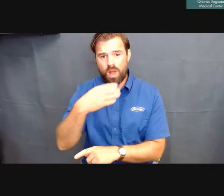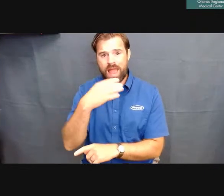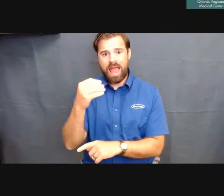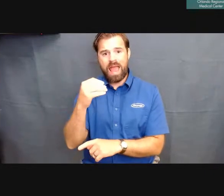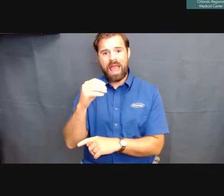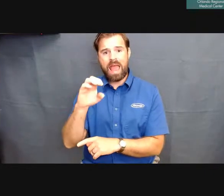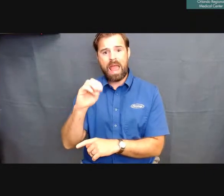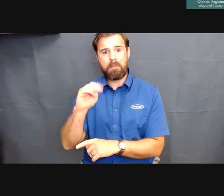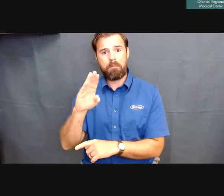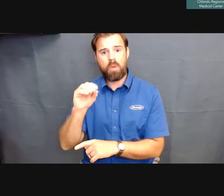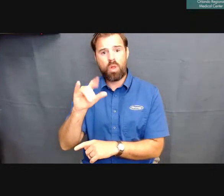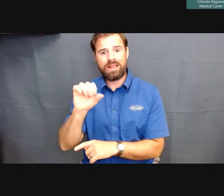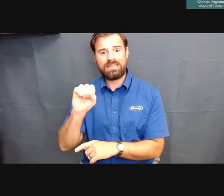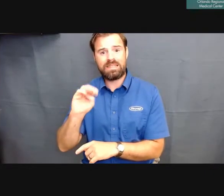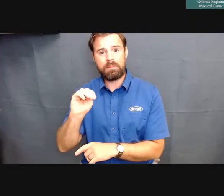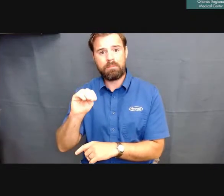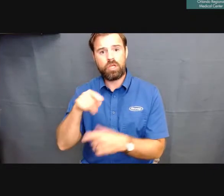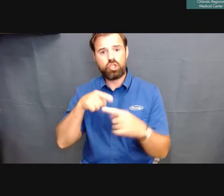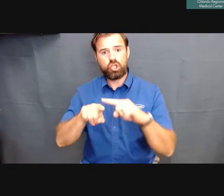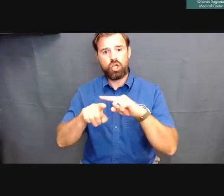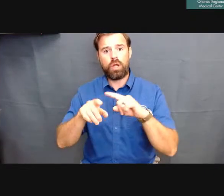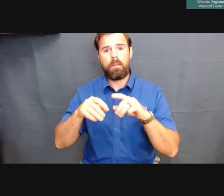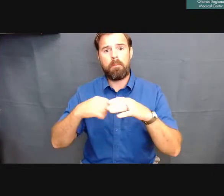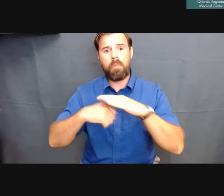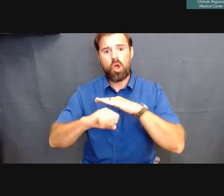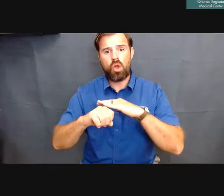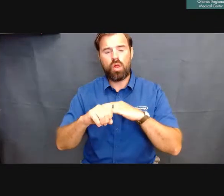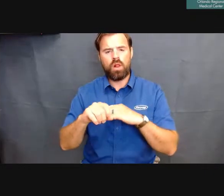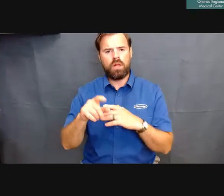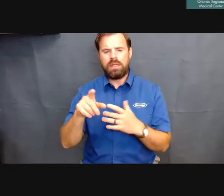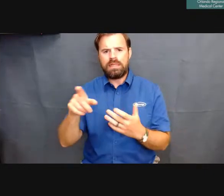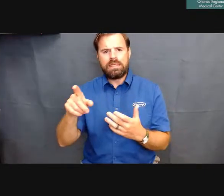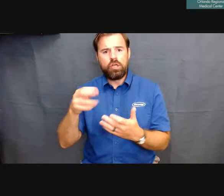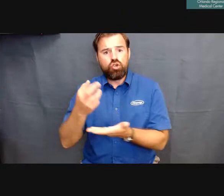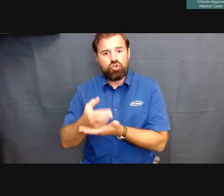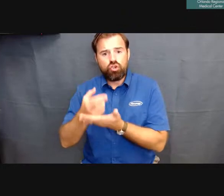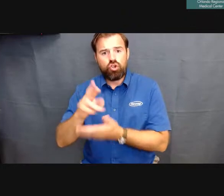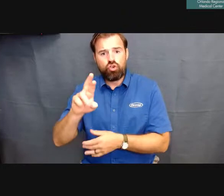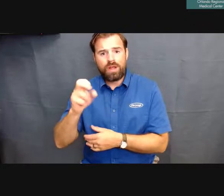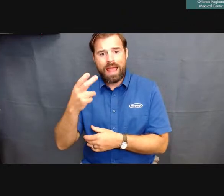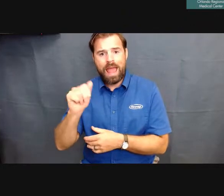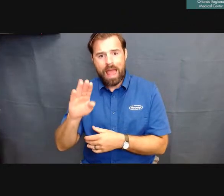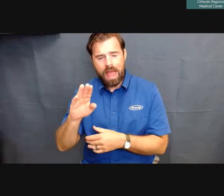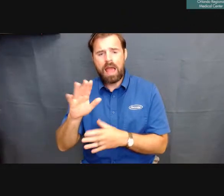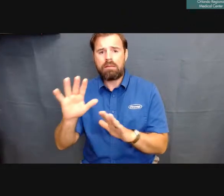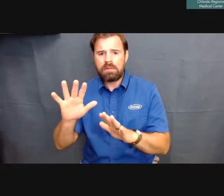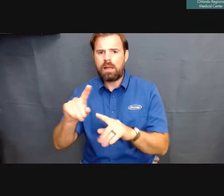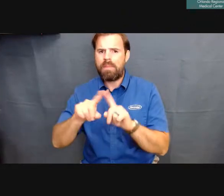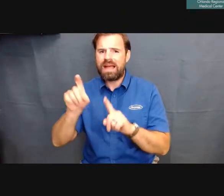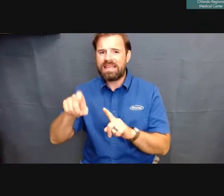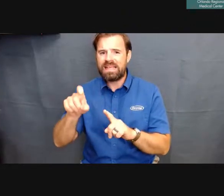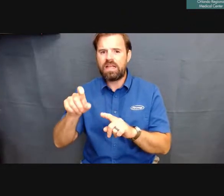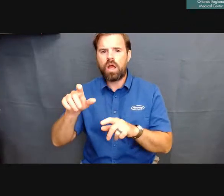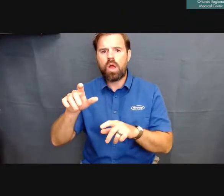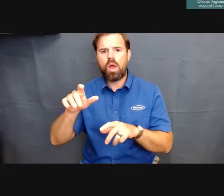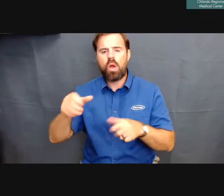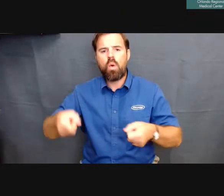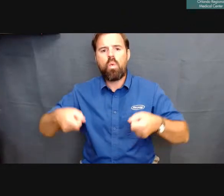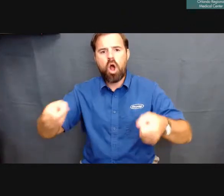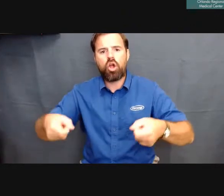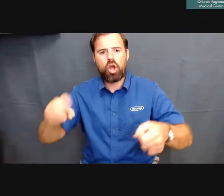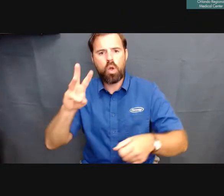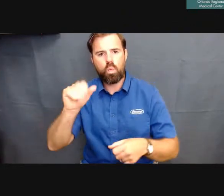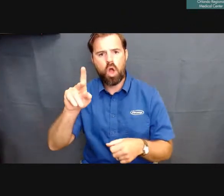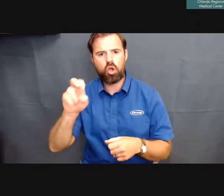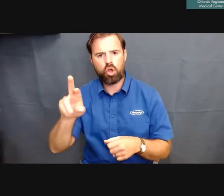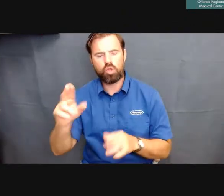out of rehab but needed a walker to help with daily living activities. That's when she reached out to CIL.